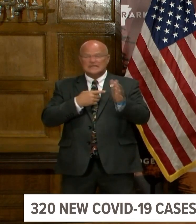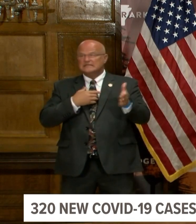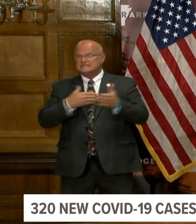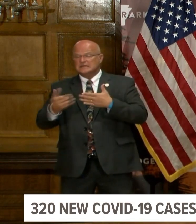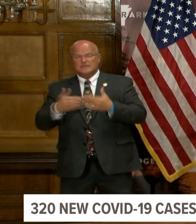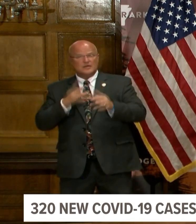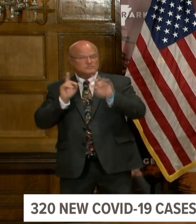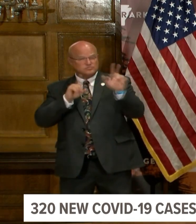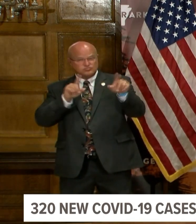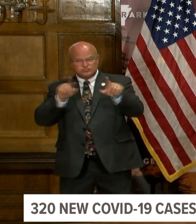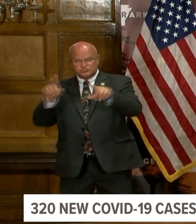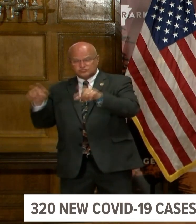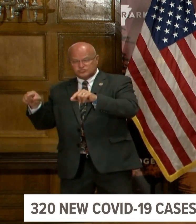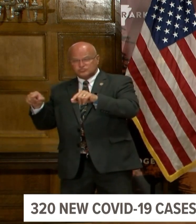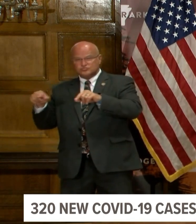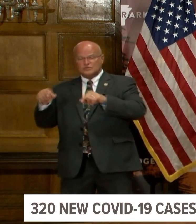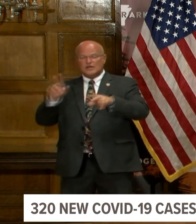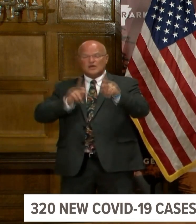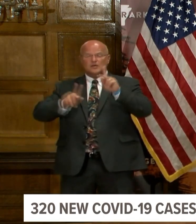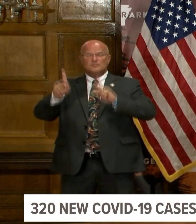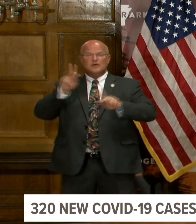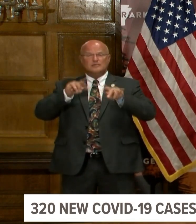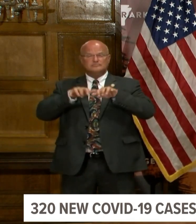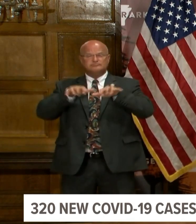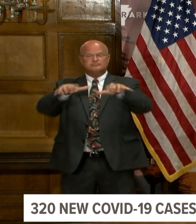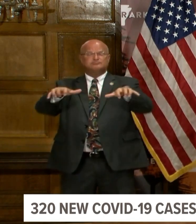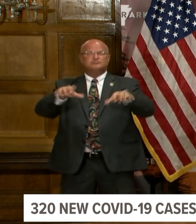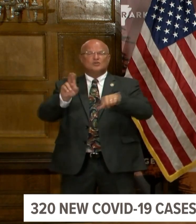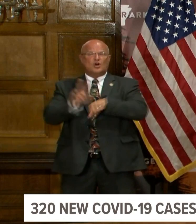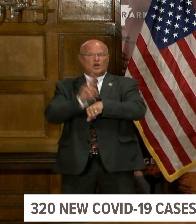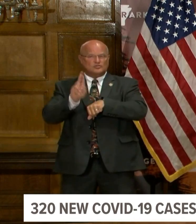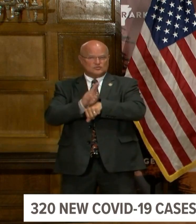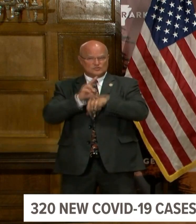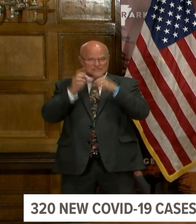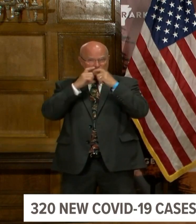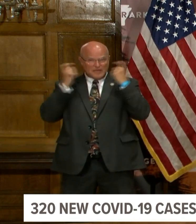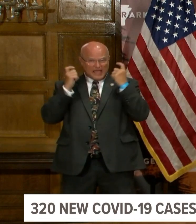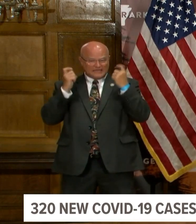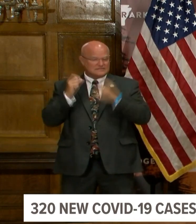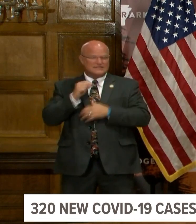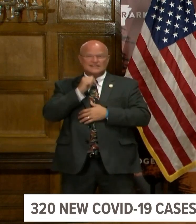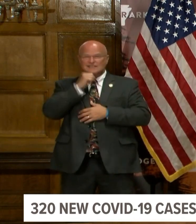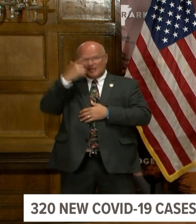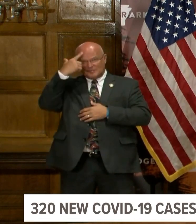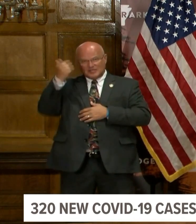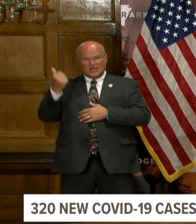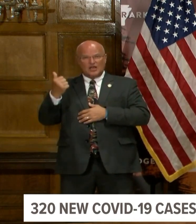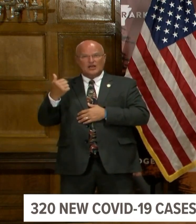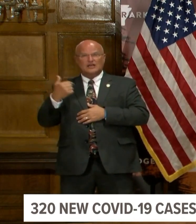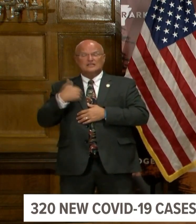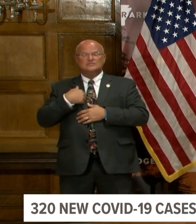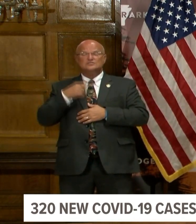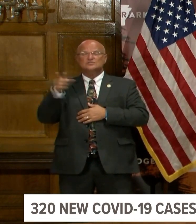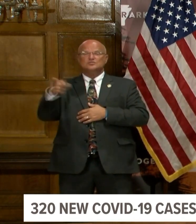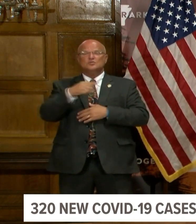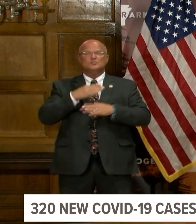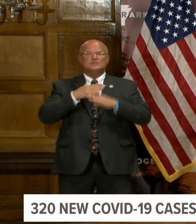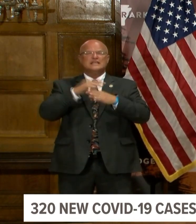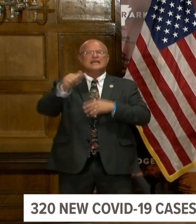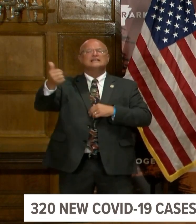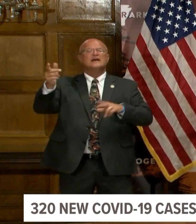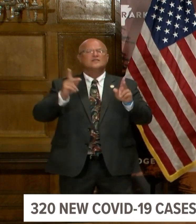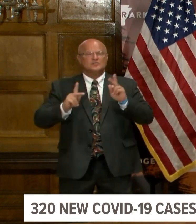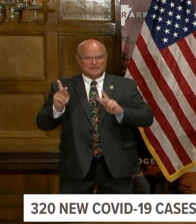where you are, if you're in public, you should always use a mask, not just because you're going to protect someone else. Remember,